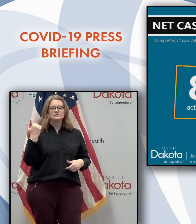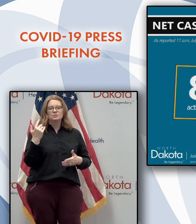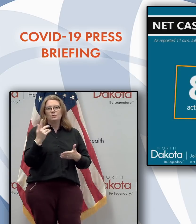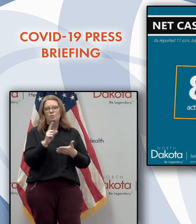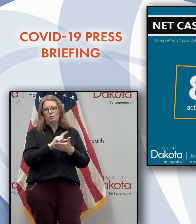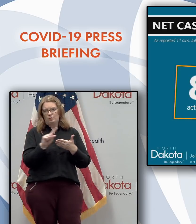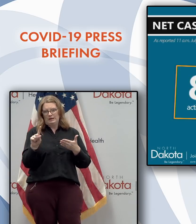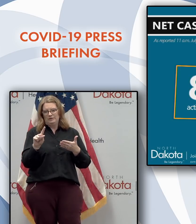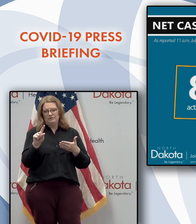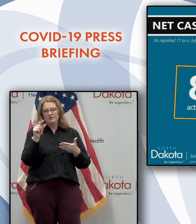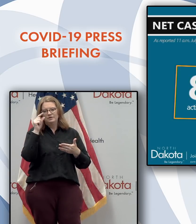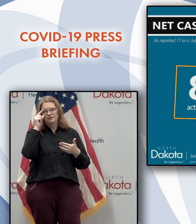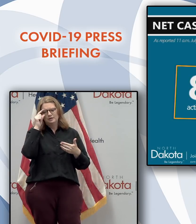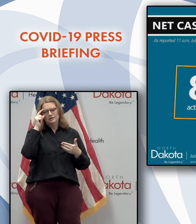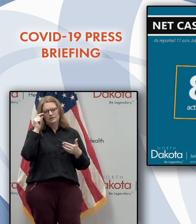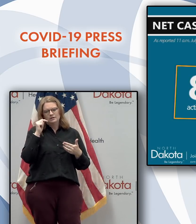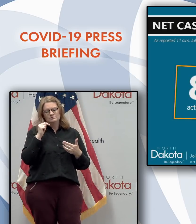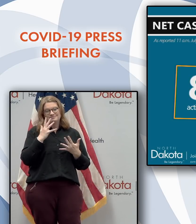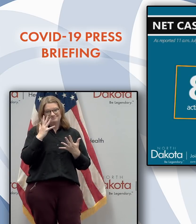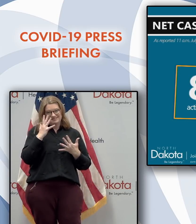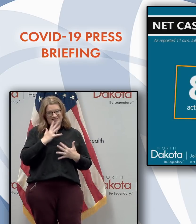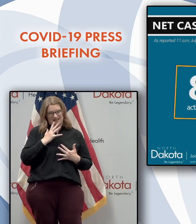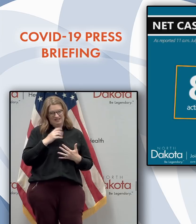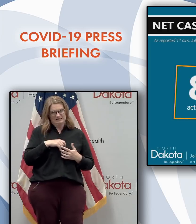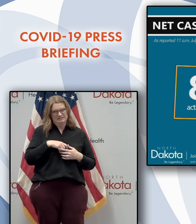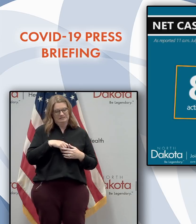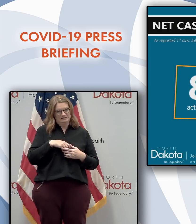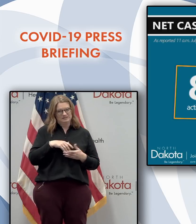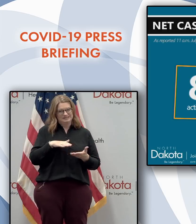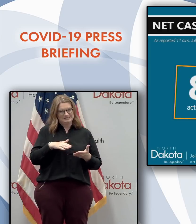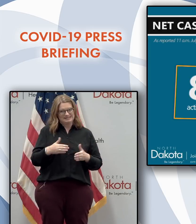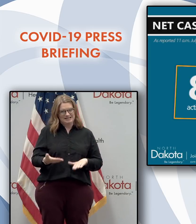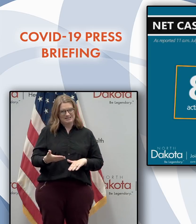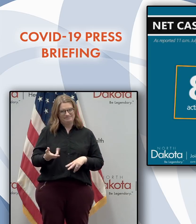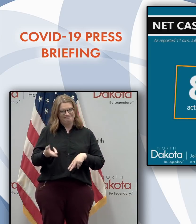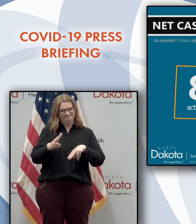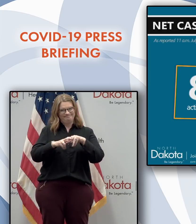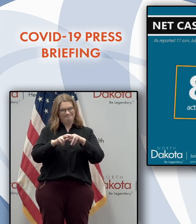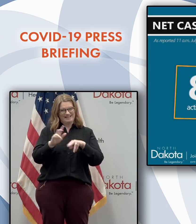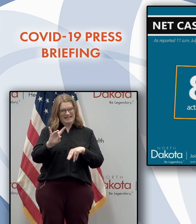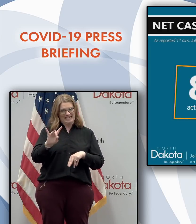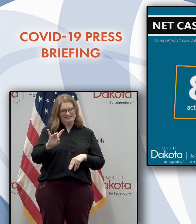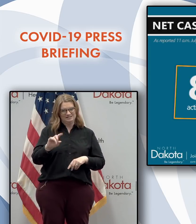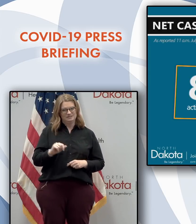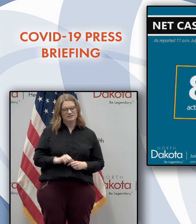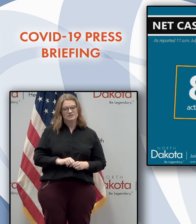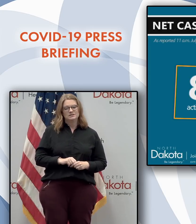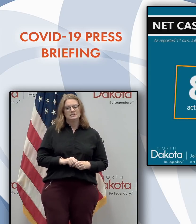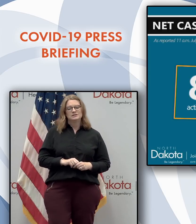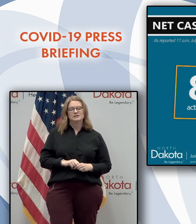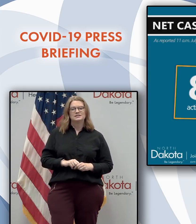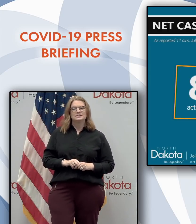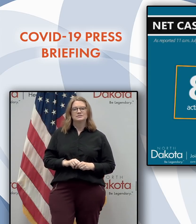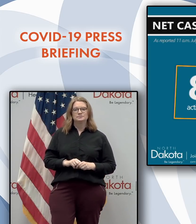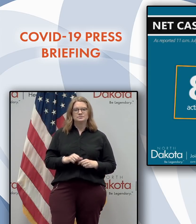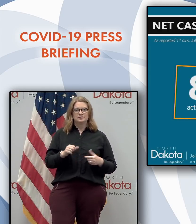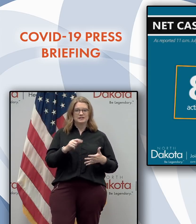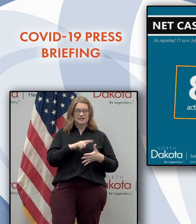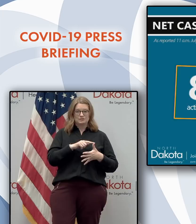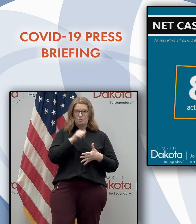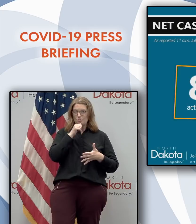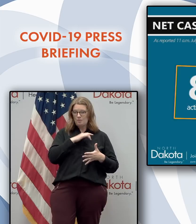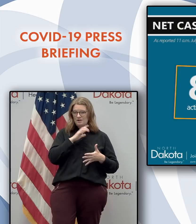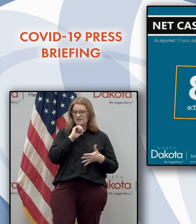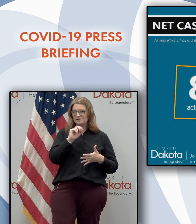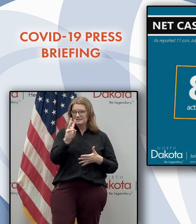week, sadly, the deaths are up 8 from 88 to 96. A woman in her